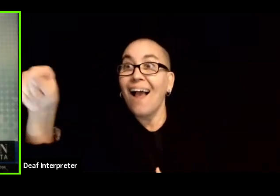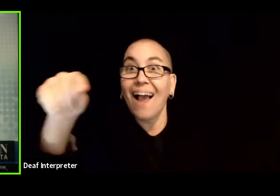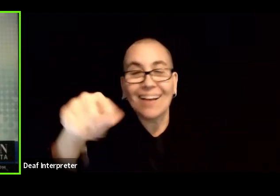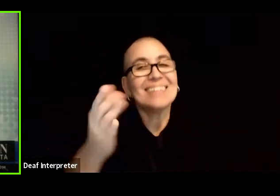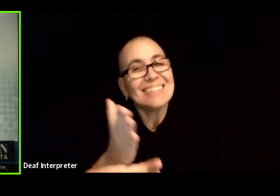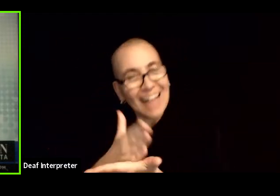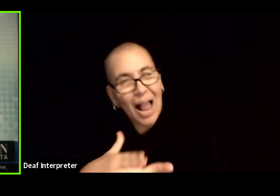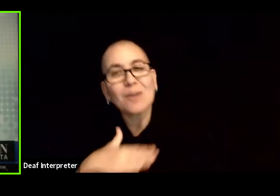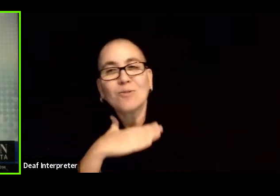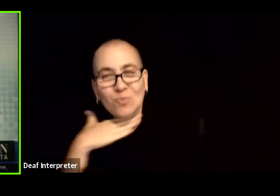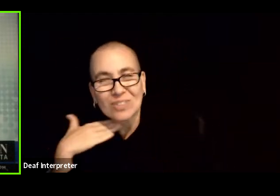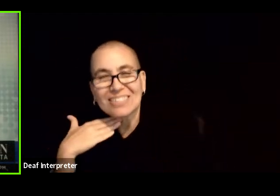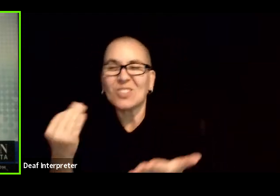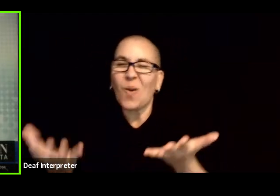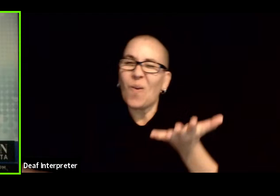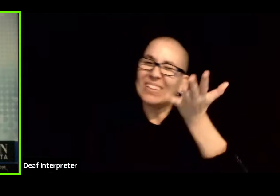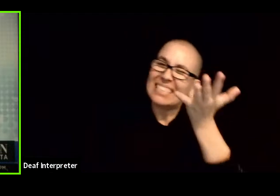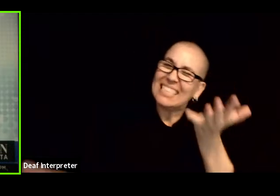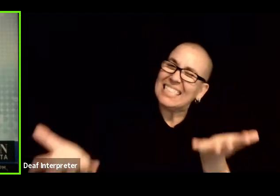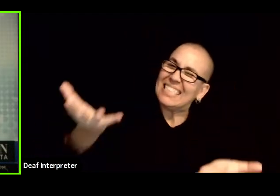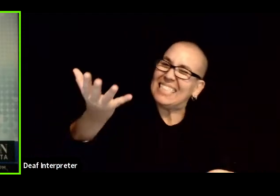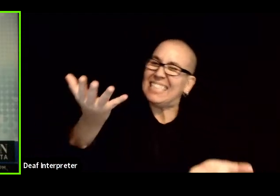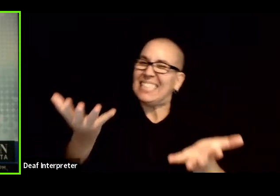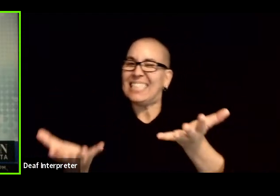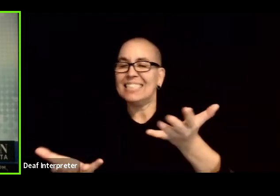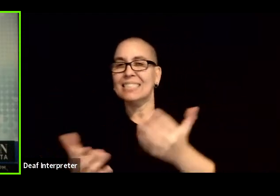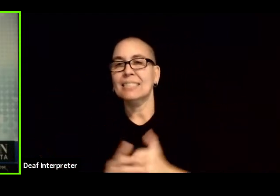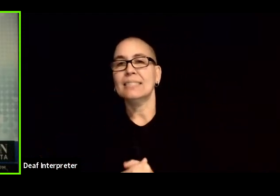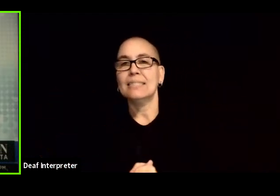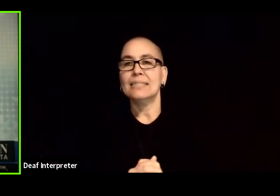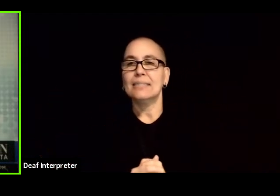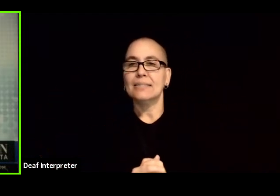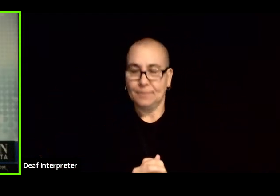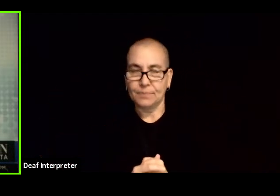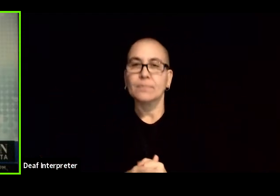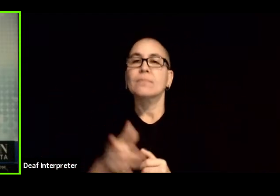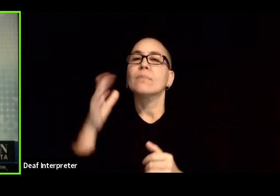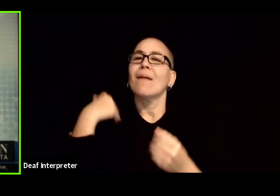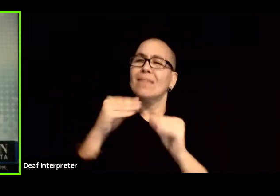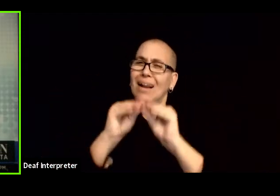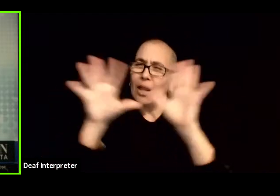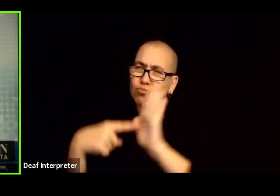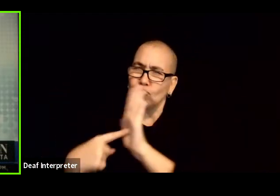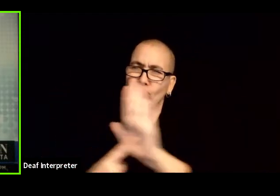carving pumpkins with your family, watching a scary movie, that type of